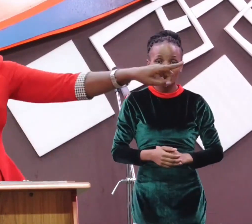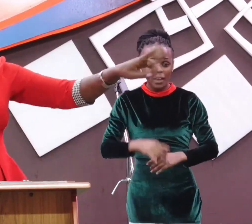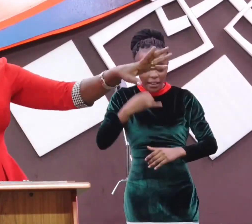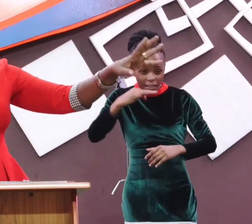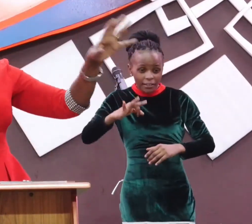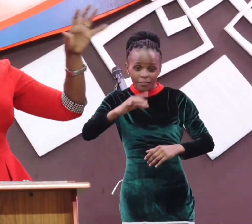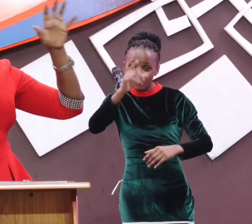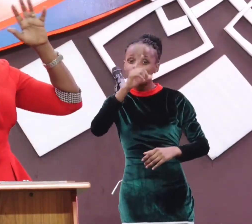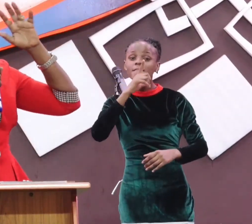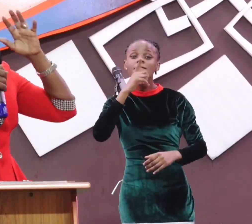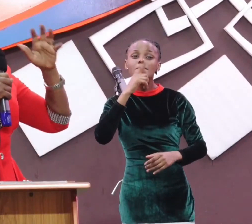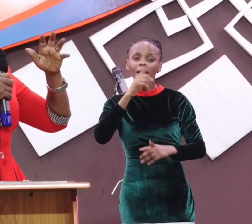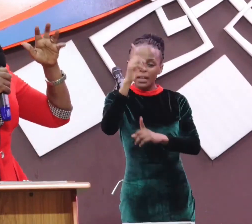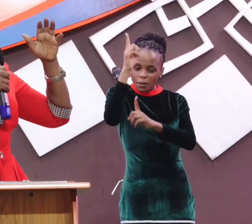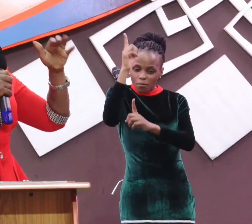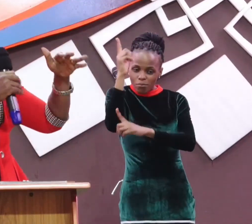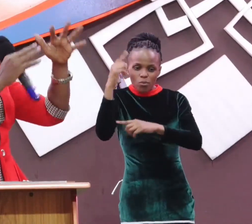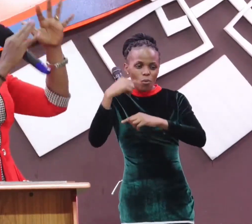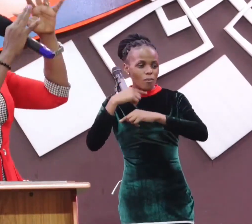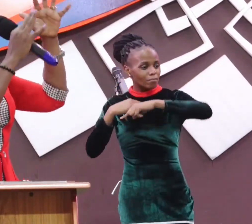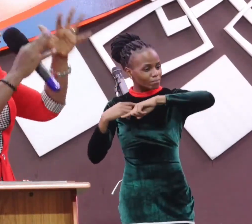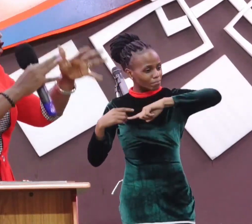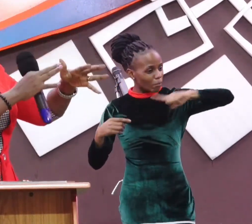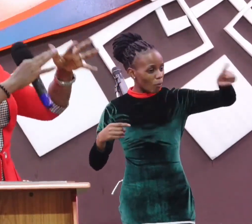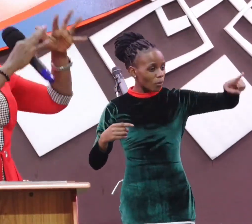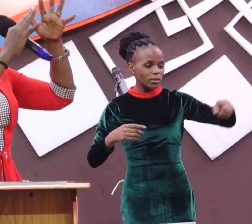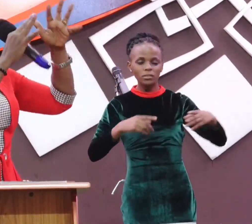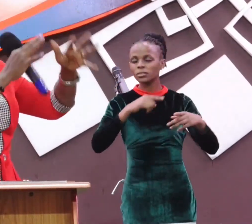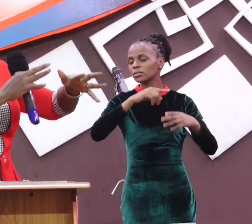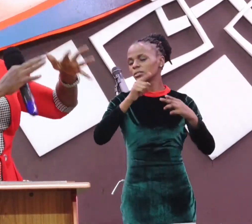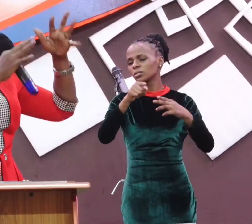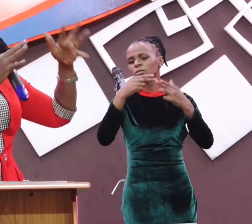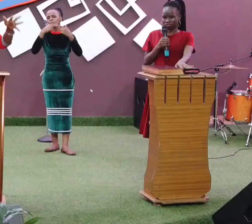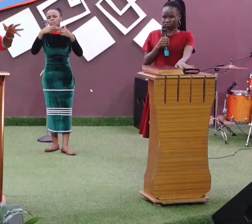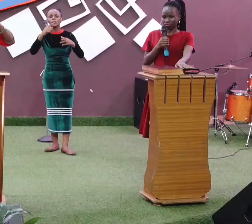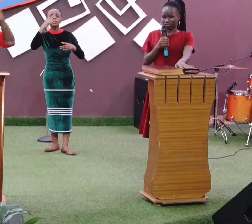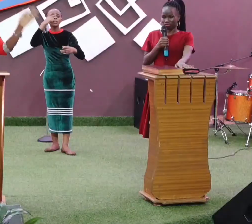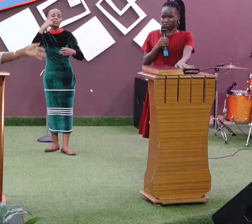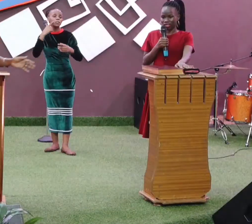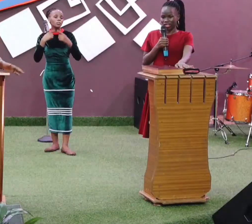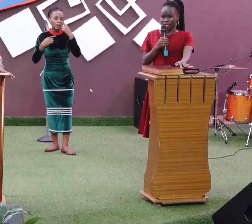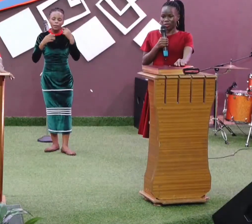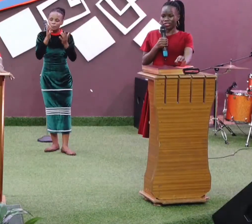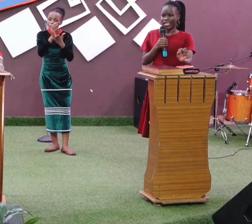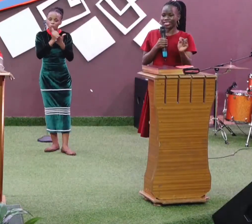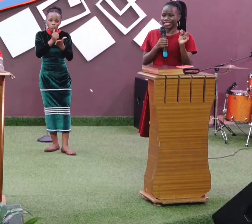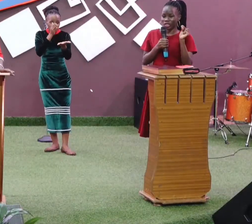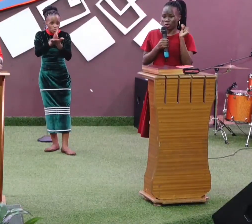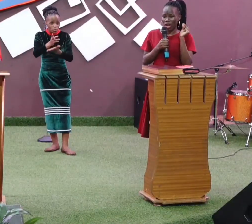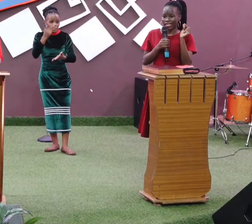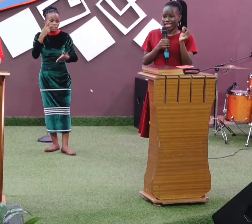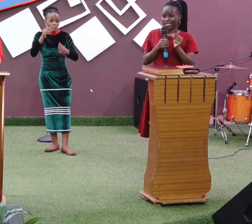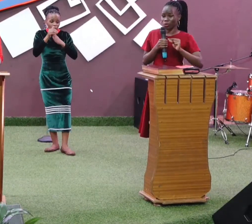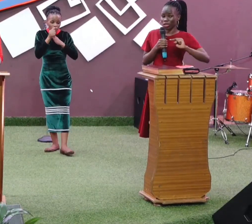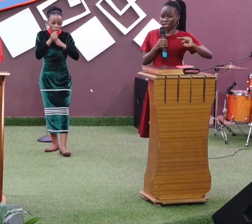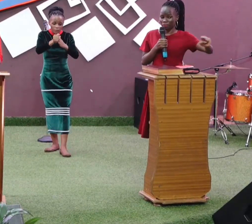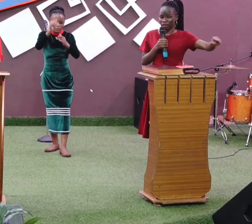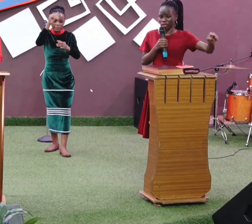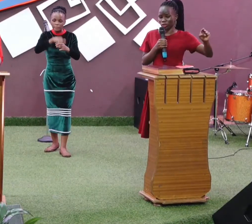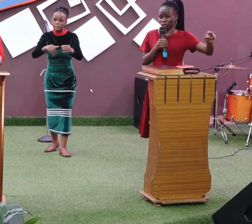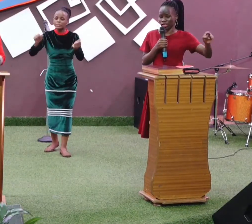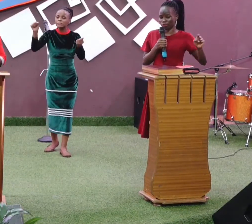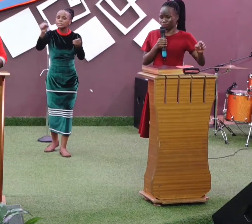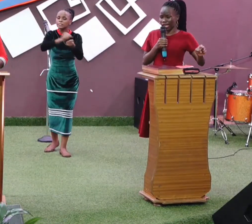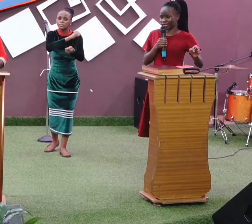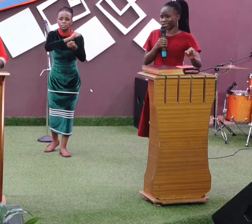Kasita kusonge otandikirawo okukaba kubanga olabira ddala nti ogenda mbulamu oba okuzikirira. You just start crying there and then when